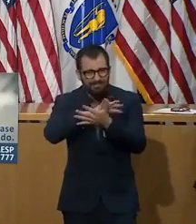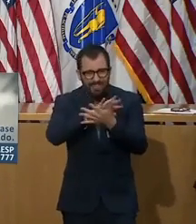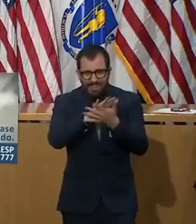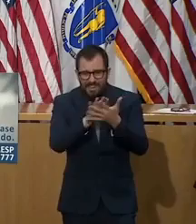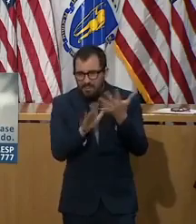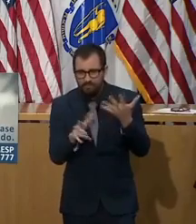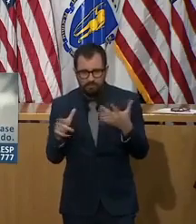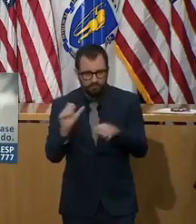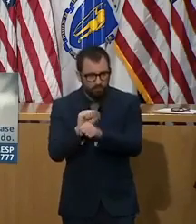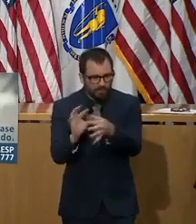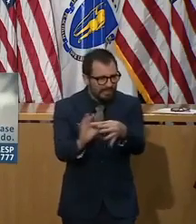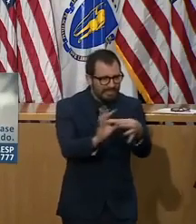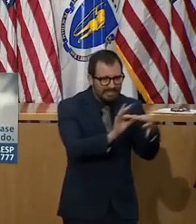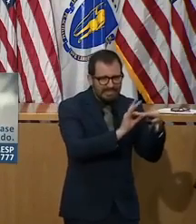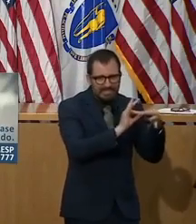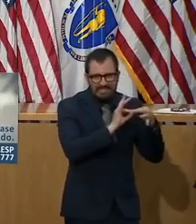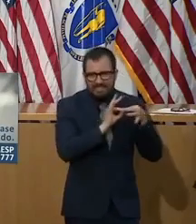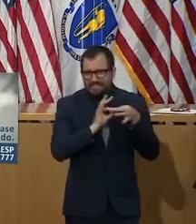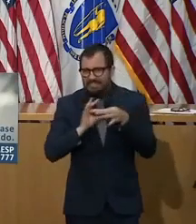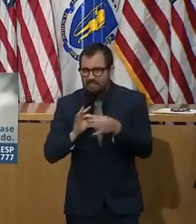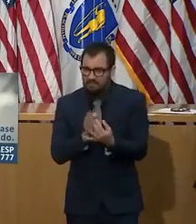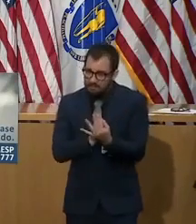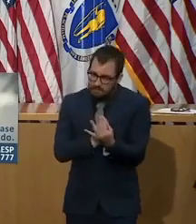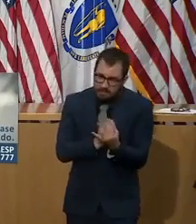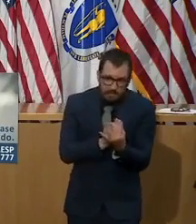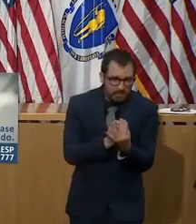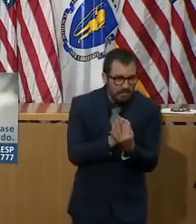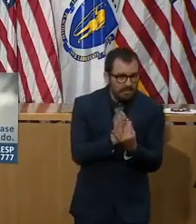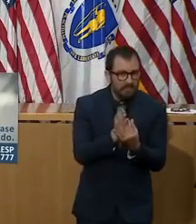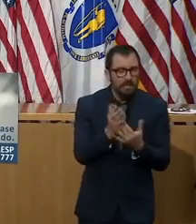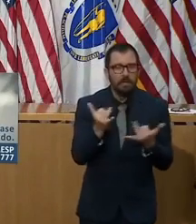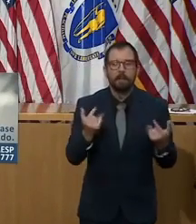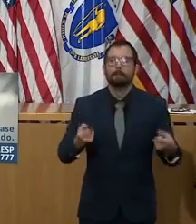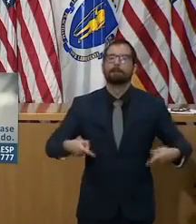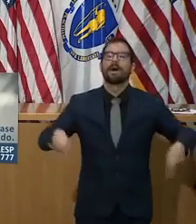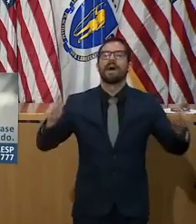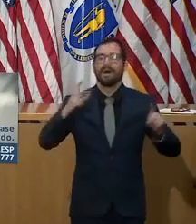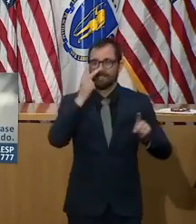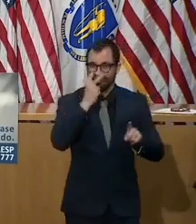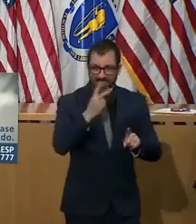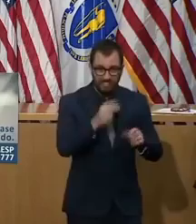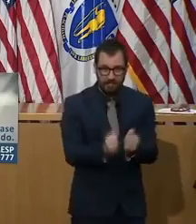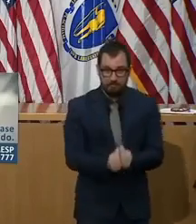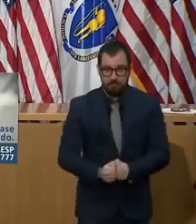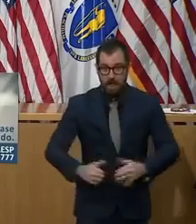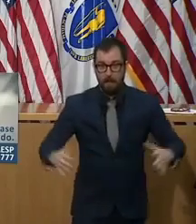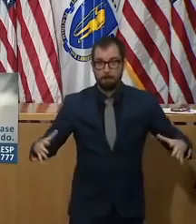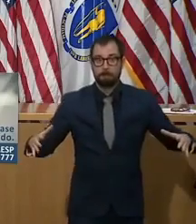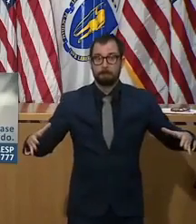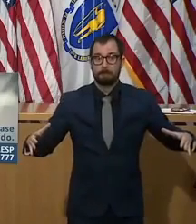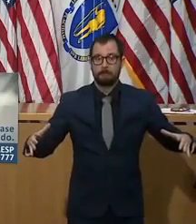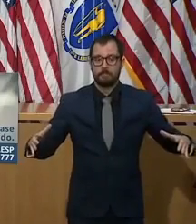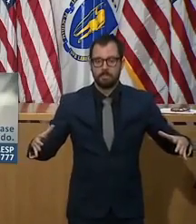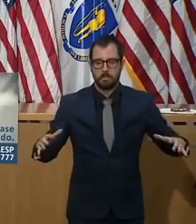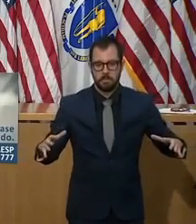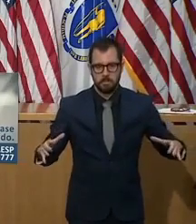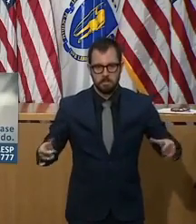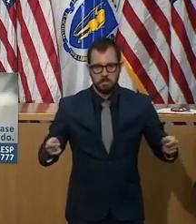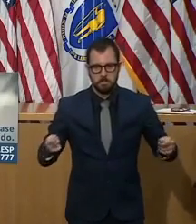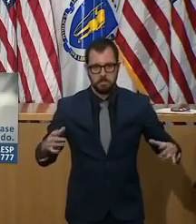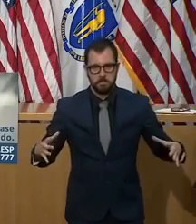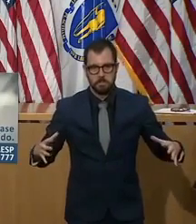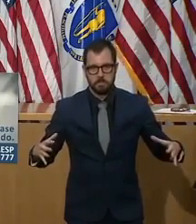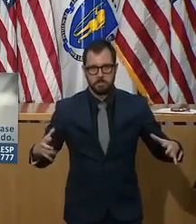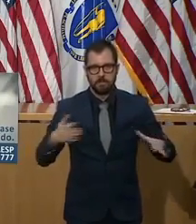the spike in infections that would have broken our healthcare system, COVID-19 continues to very much be with us in many